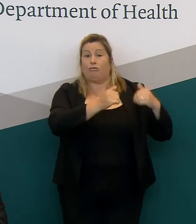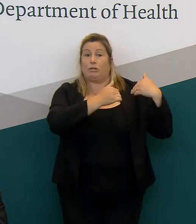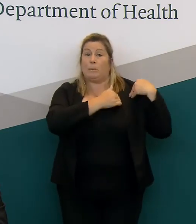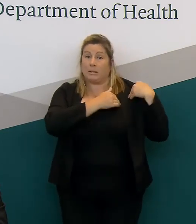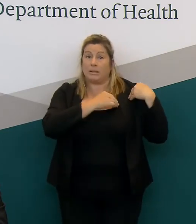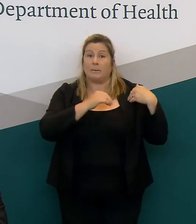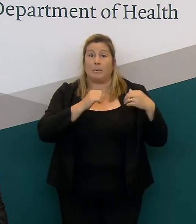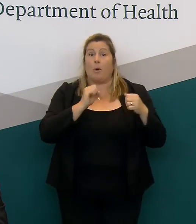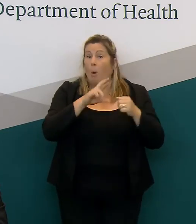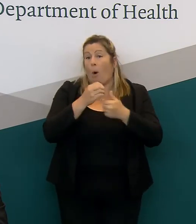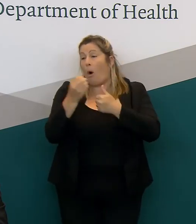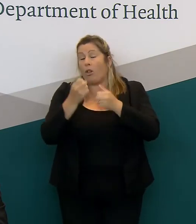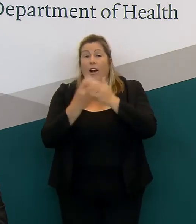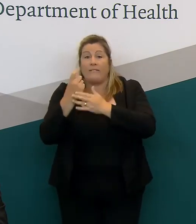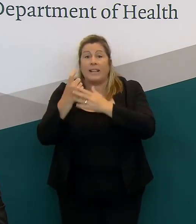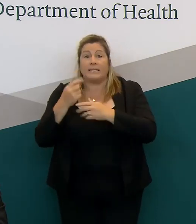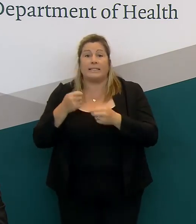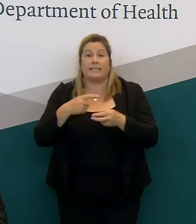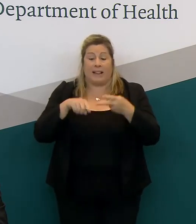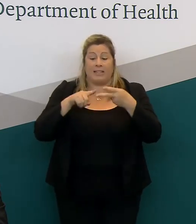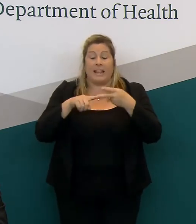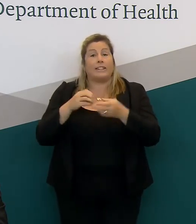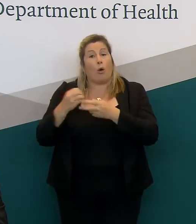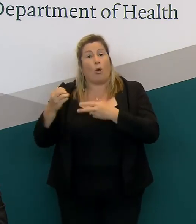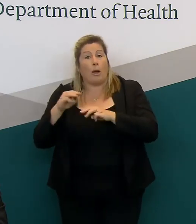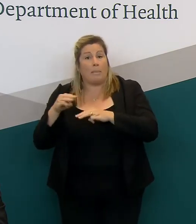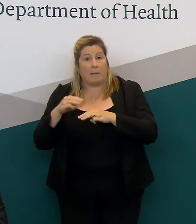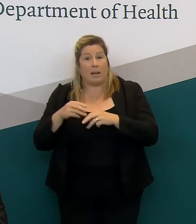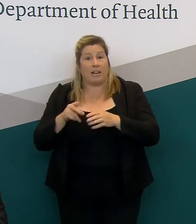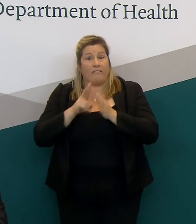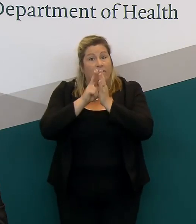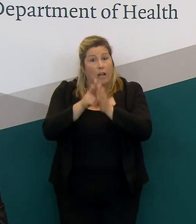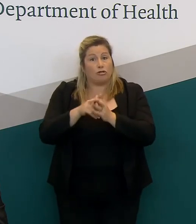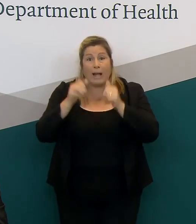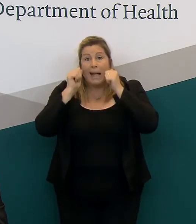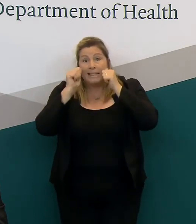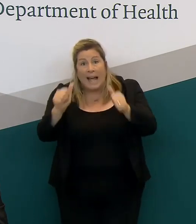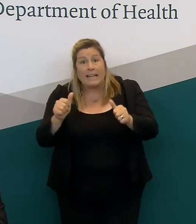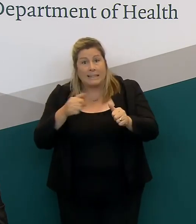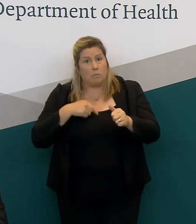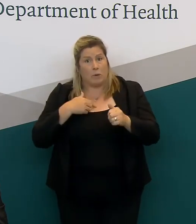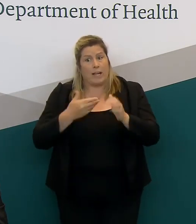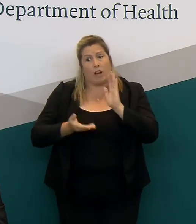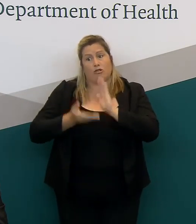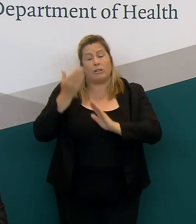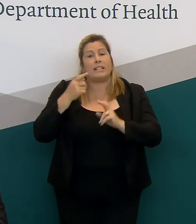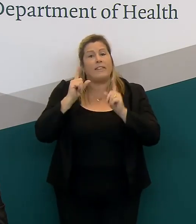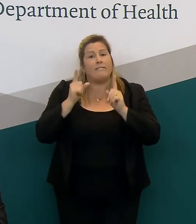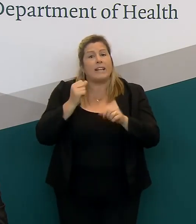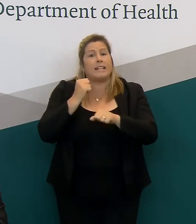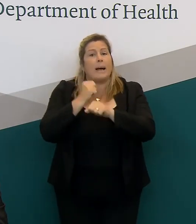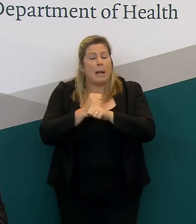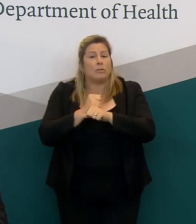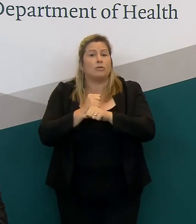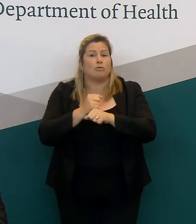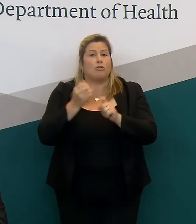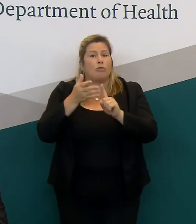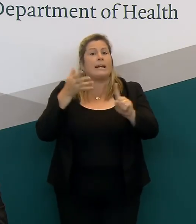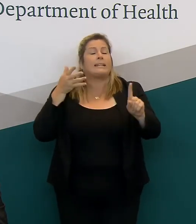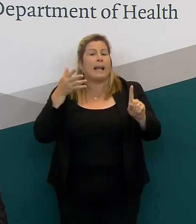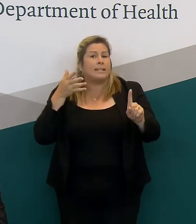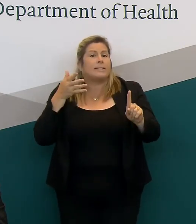are also people who voluntarily attend them, and you can choose not to. And I think we'll be increasing our advice, if you like, around the importance of